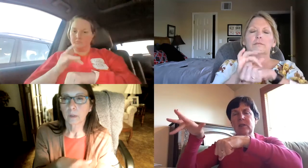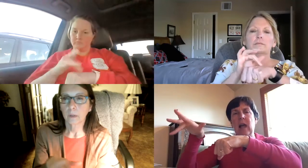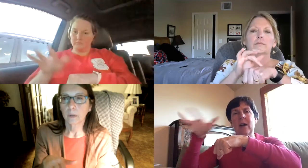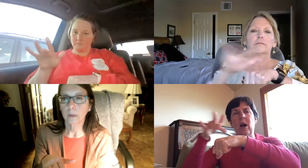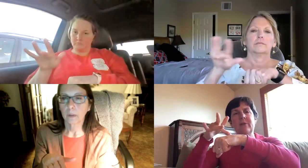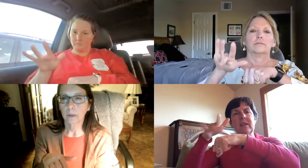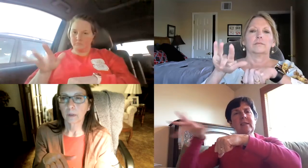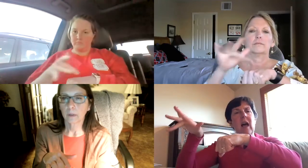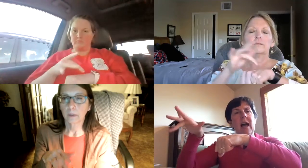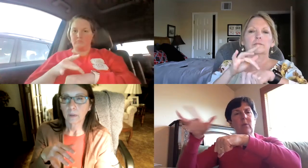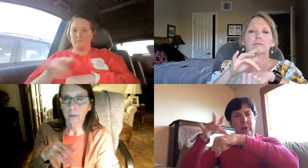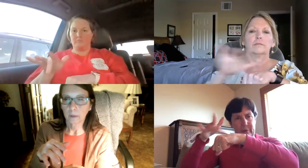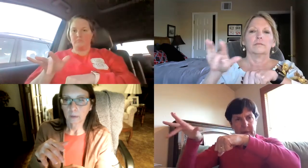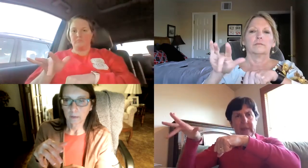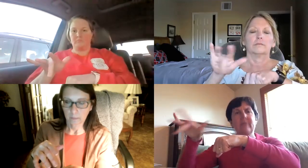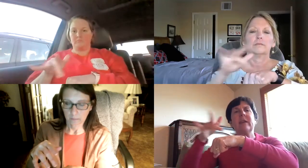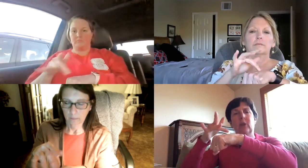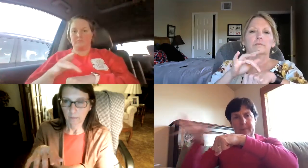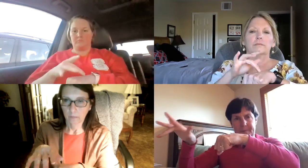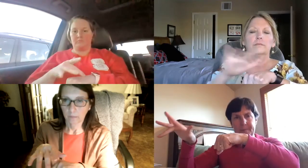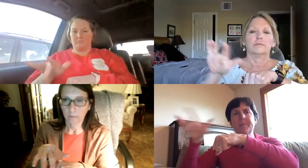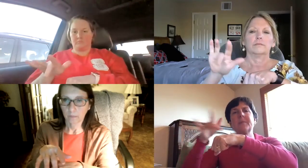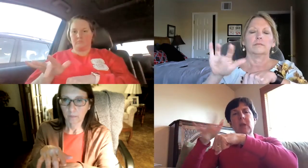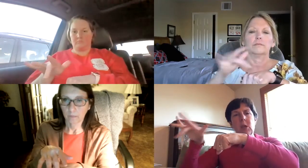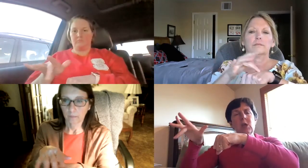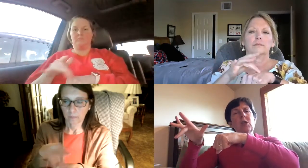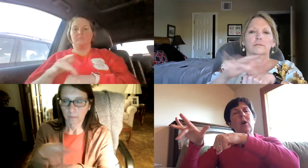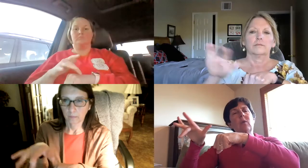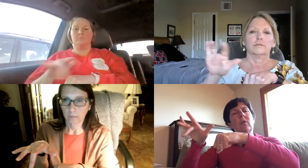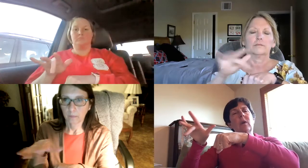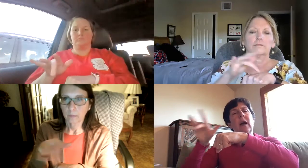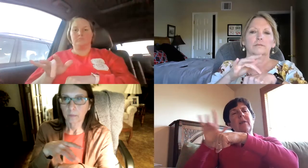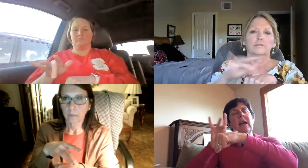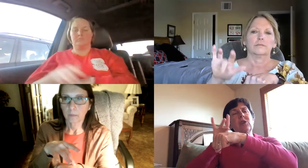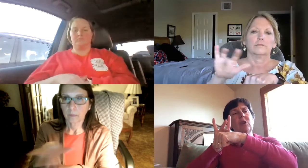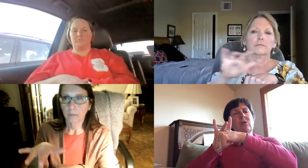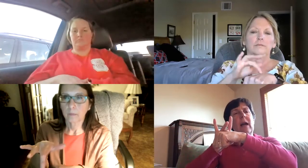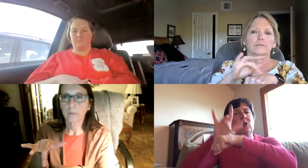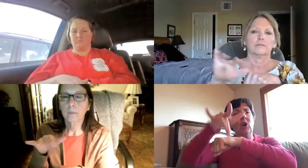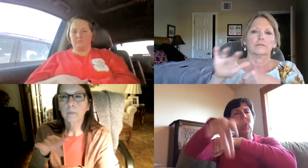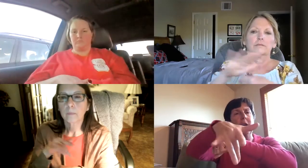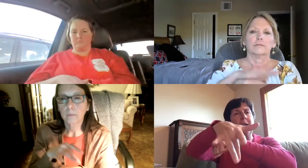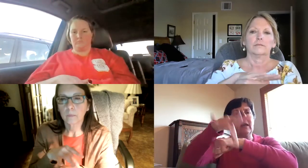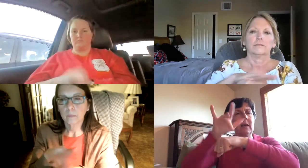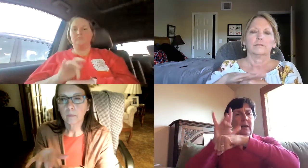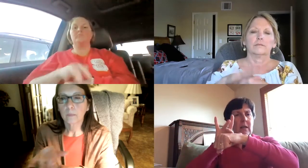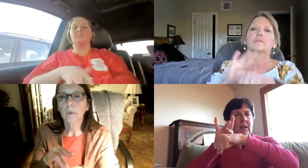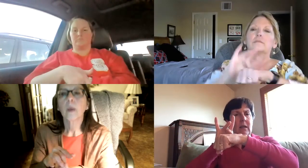is you slide off to the side with your feeling finger. So I think I showed you guys early